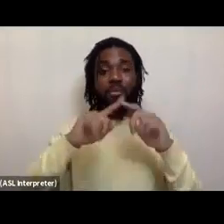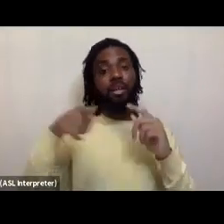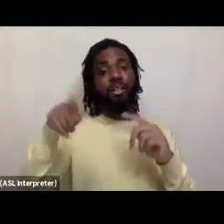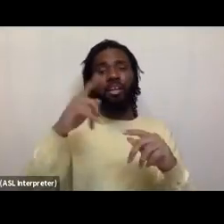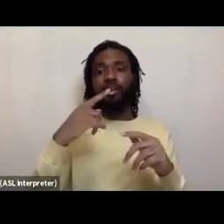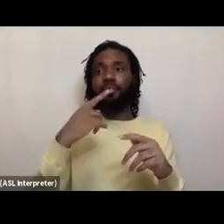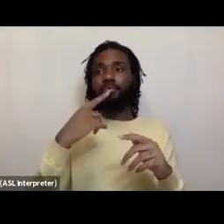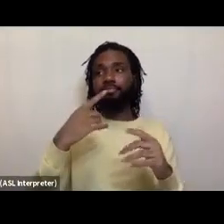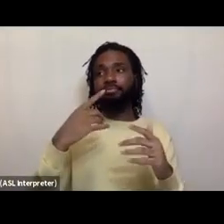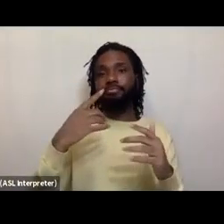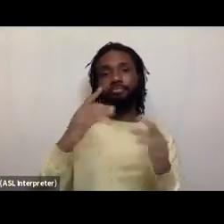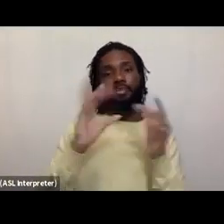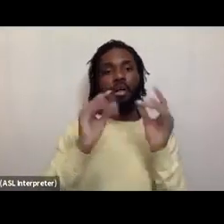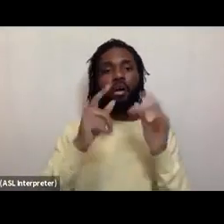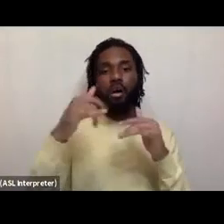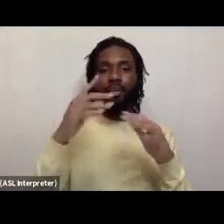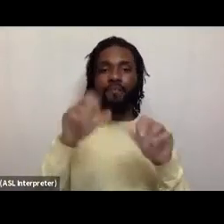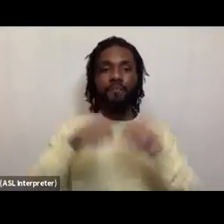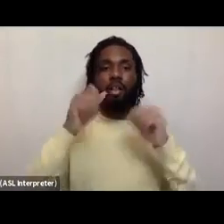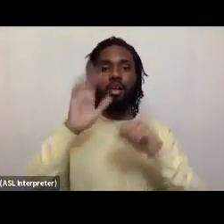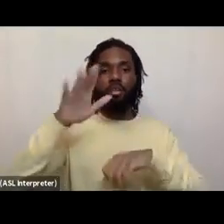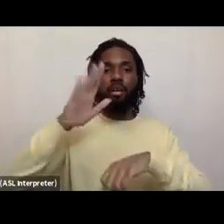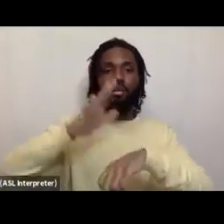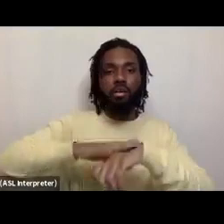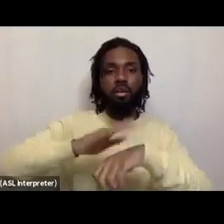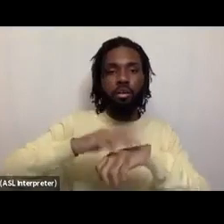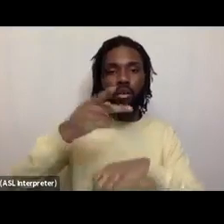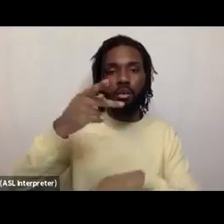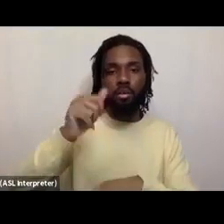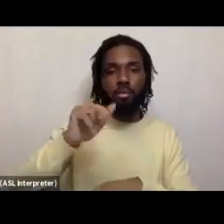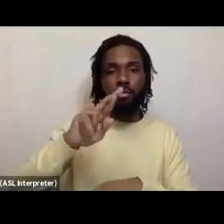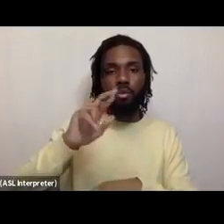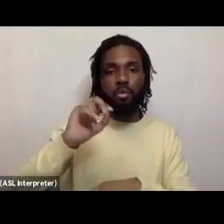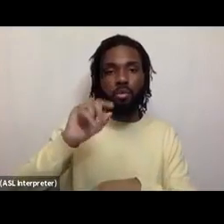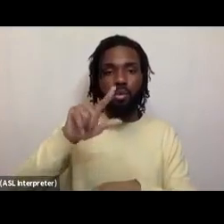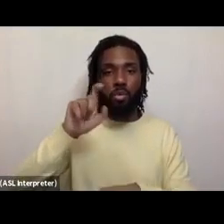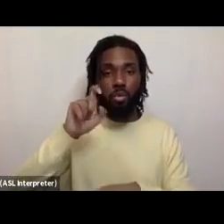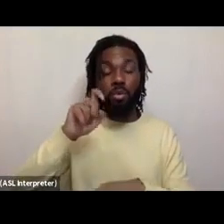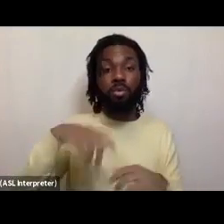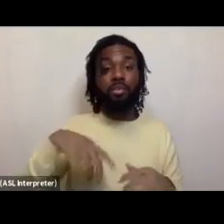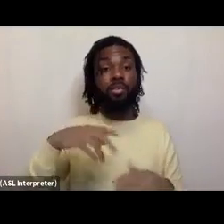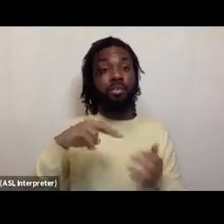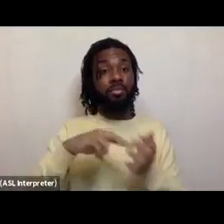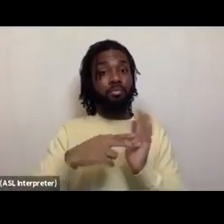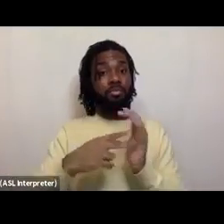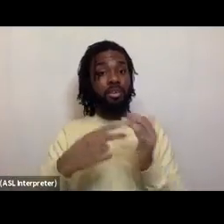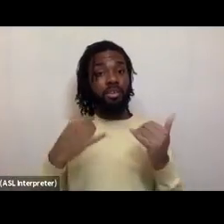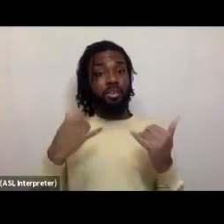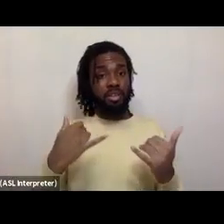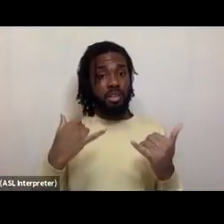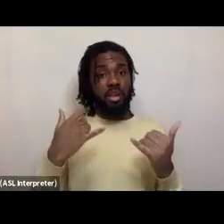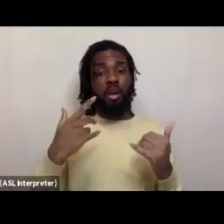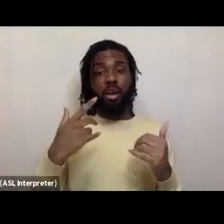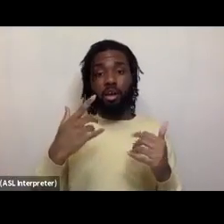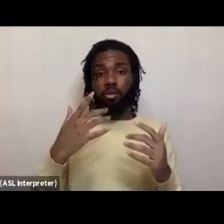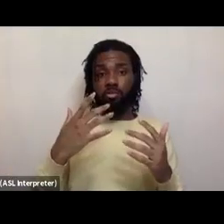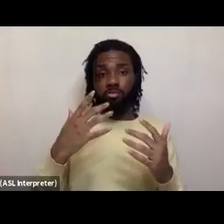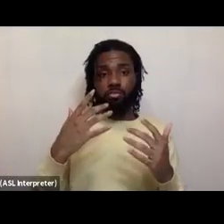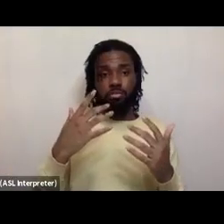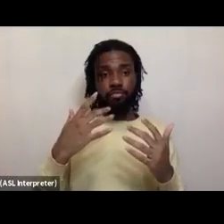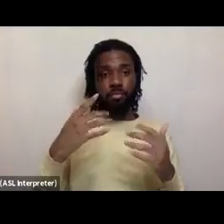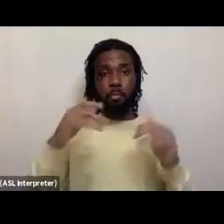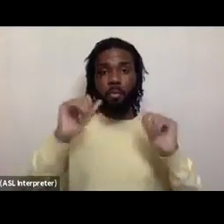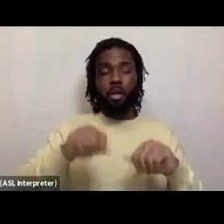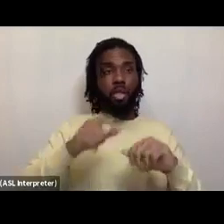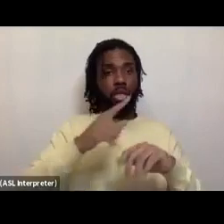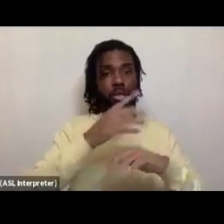parole, for example, not only does that mean that they're at risk of being disappeared into a jail